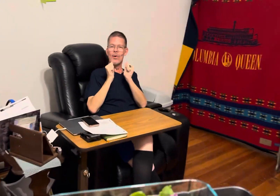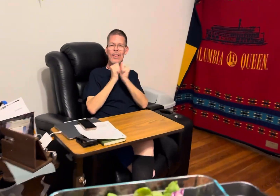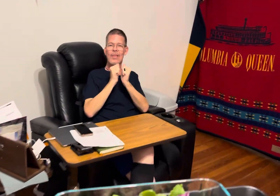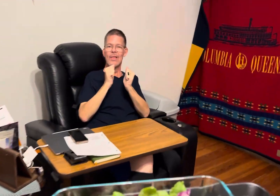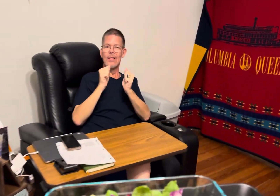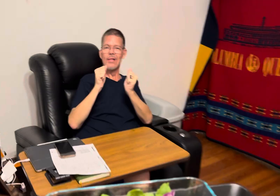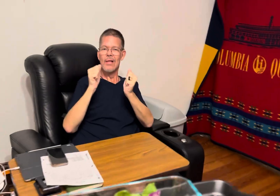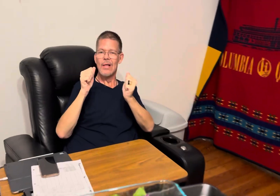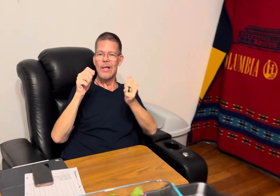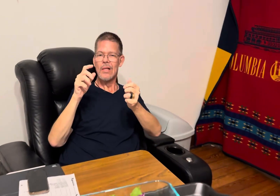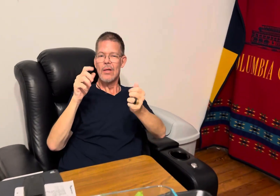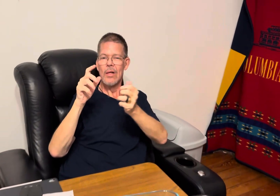Salad's coming with